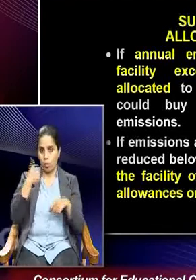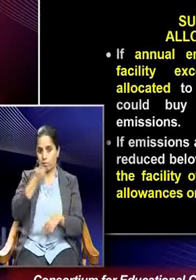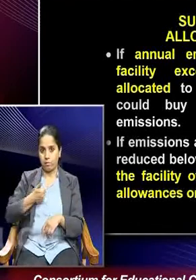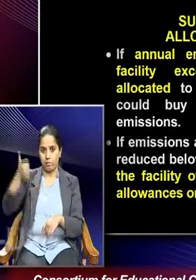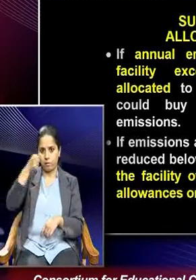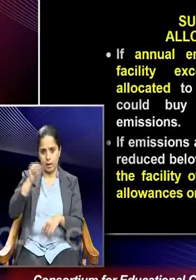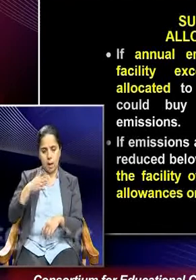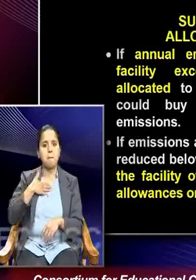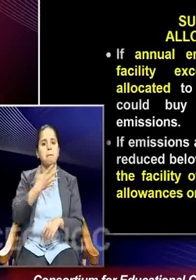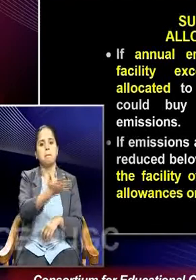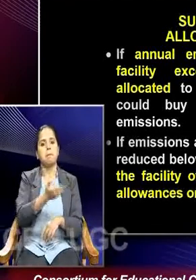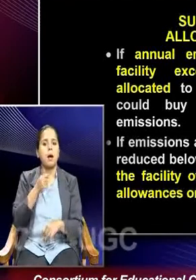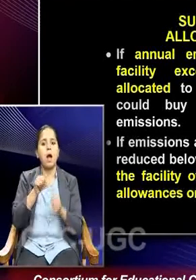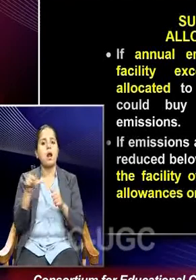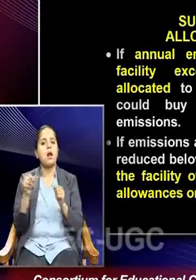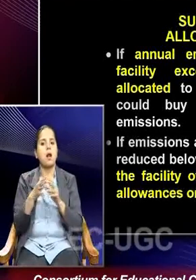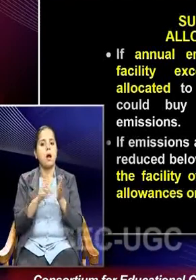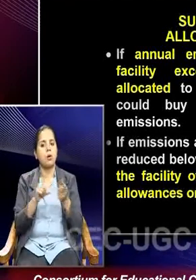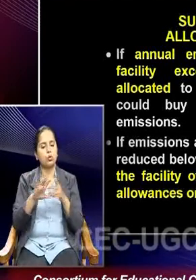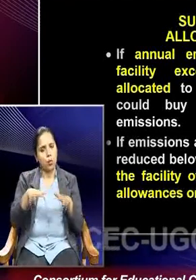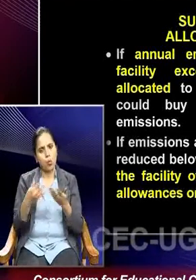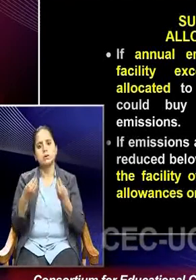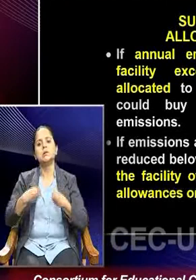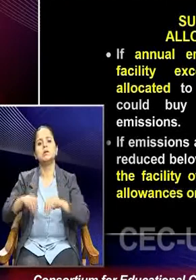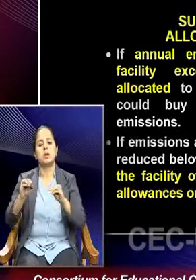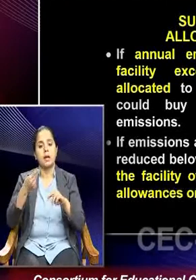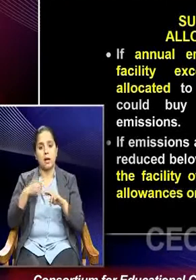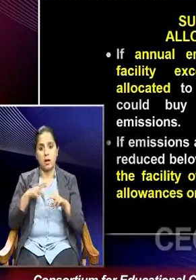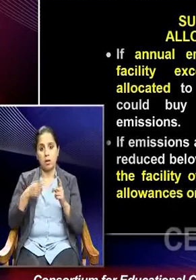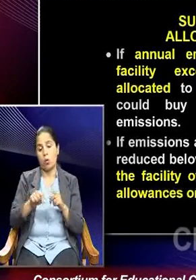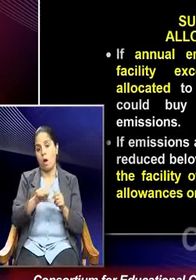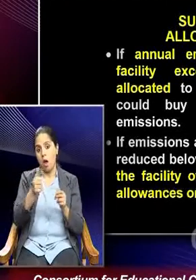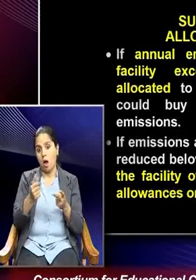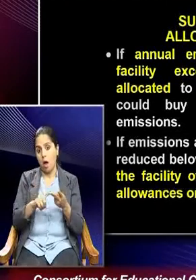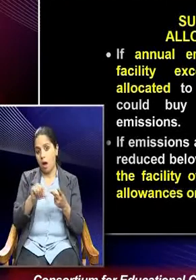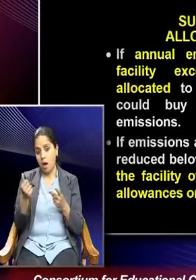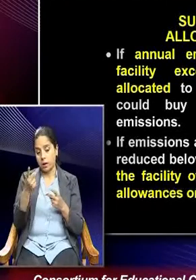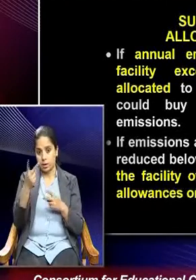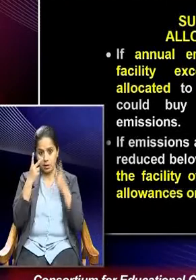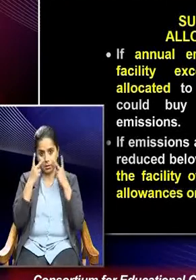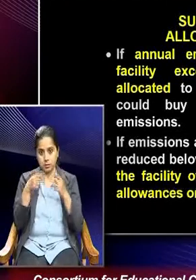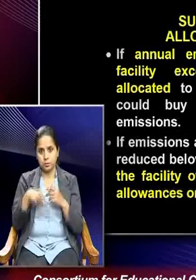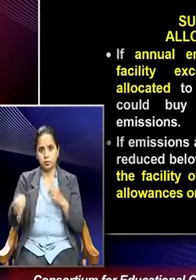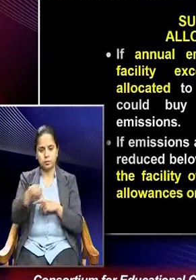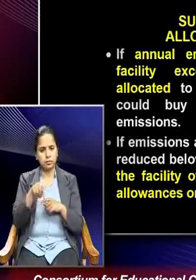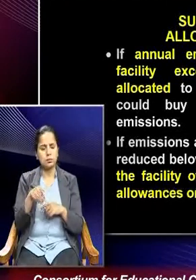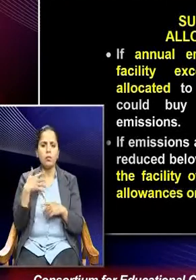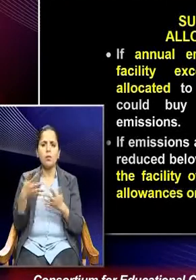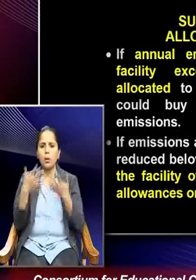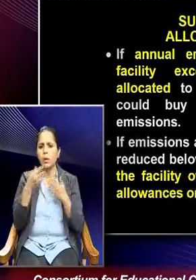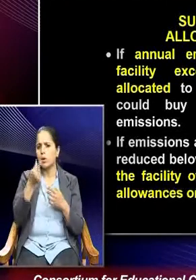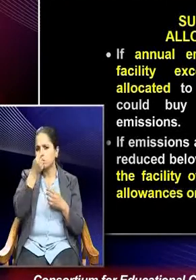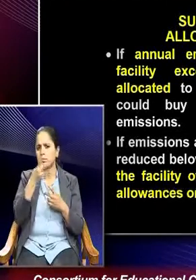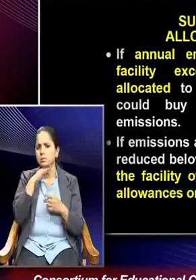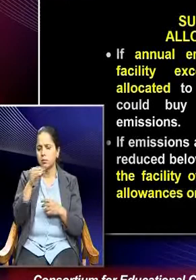buying the allowance and selling the allowance. If the emission, on the other hand, if we see the other case, if the emissions at